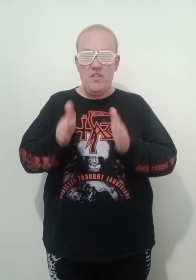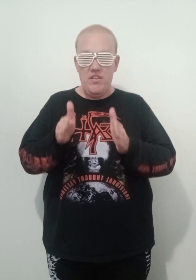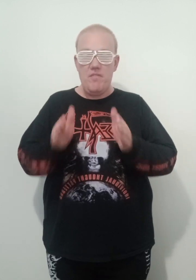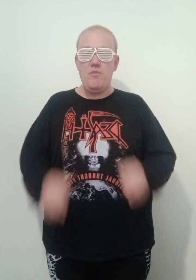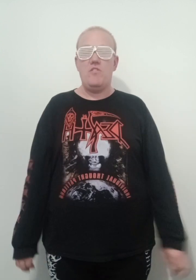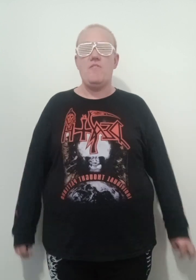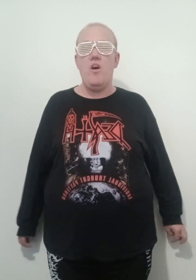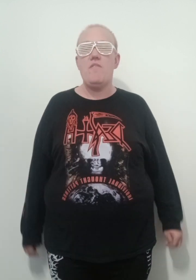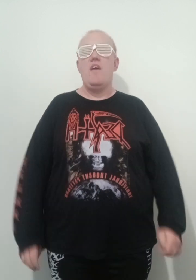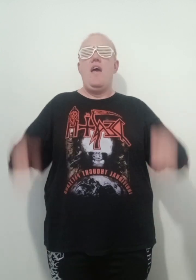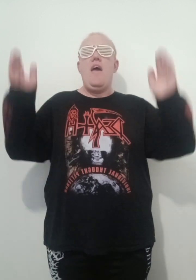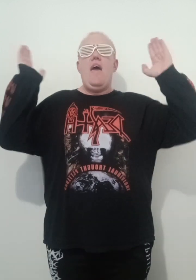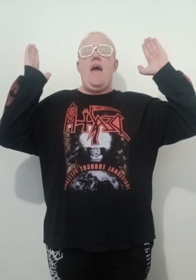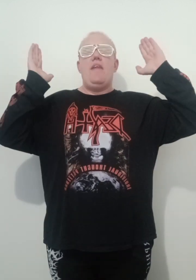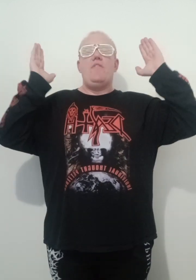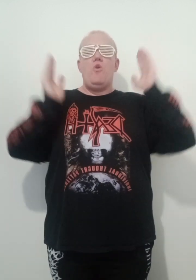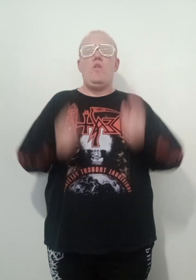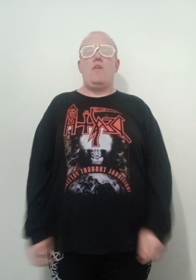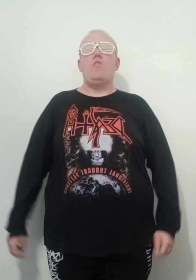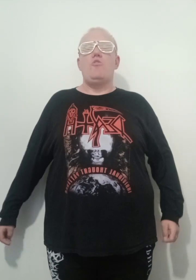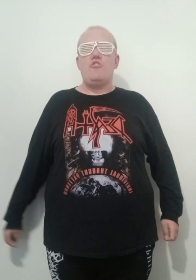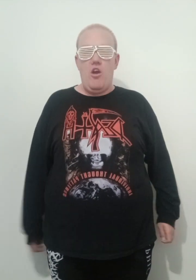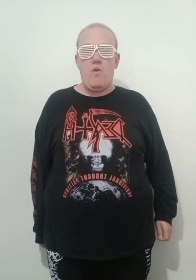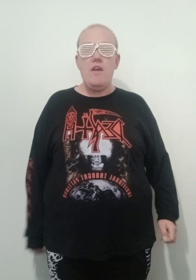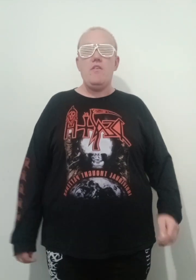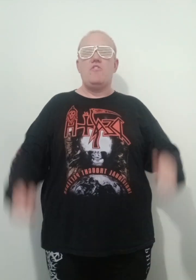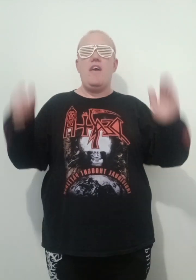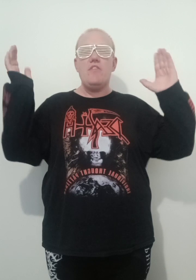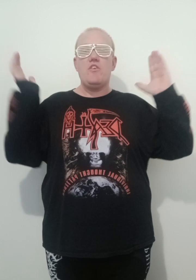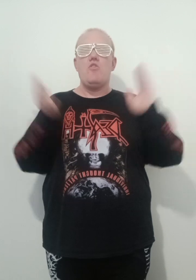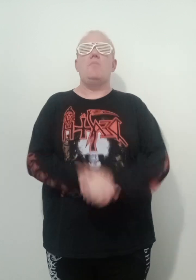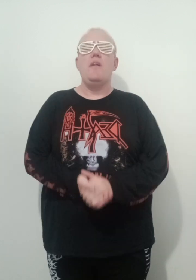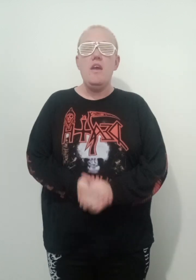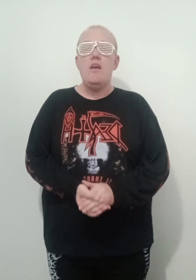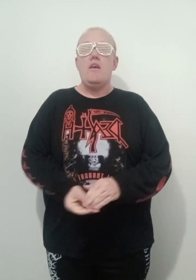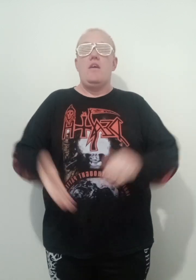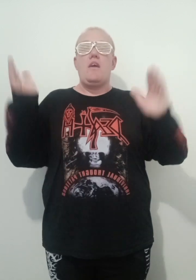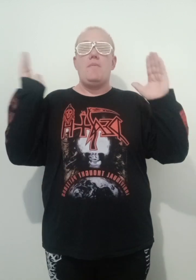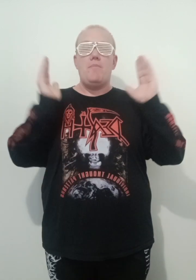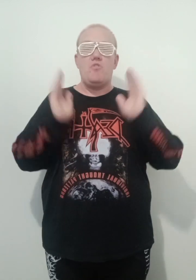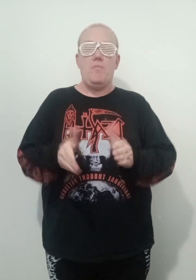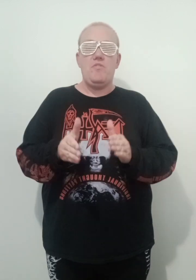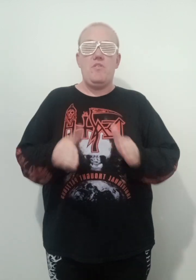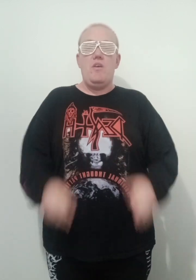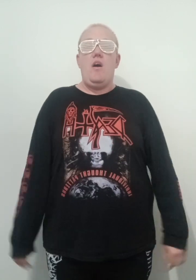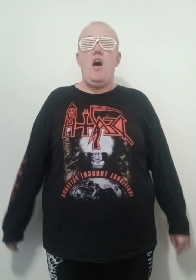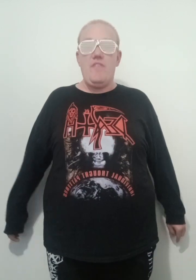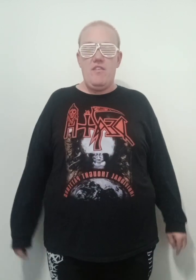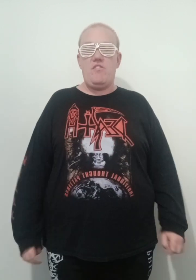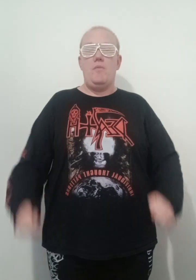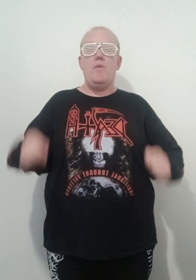7 points to 5. And at the Royal Agricultural Showground, South, incredibly, coming up trumps over Eastern Suburbs